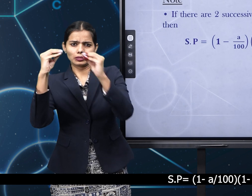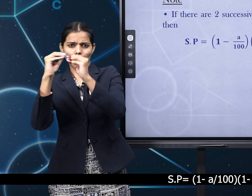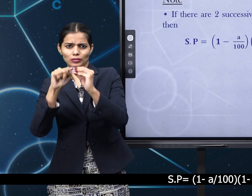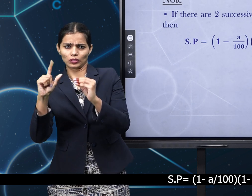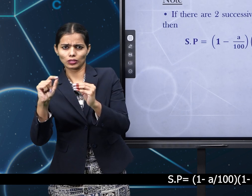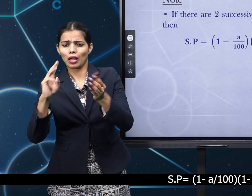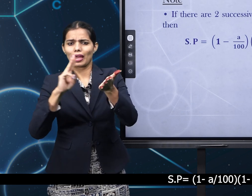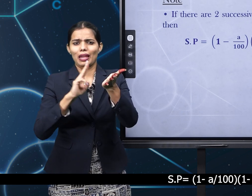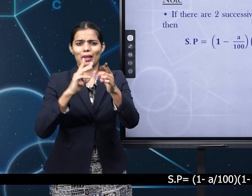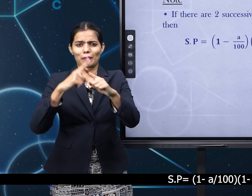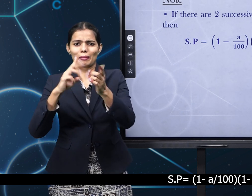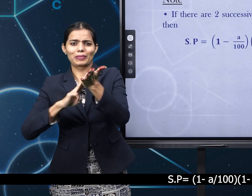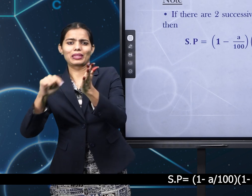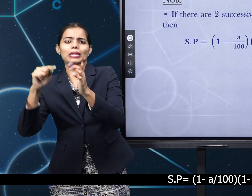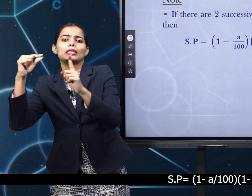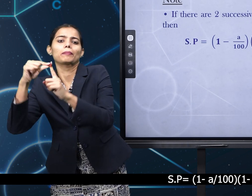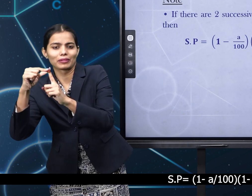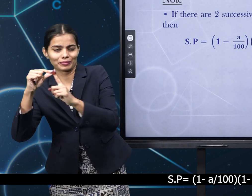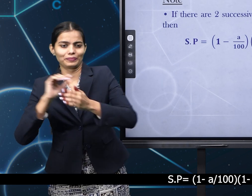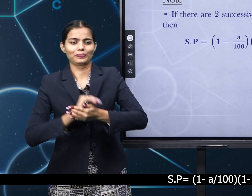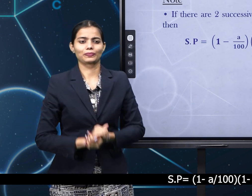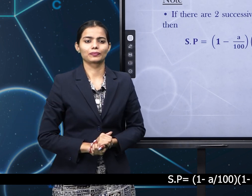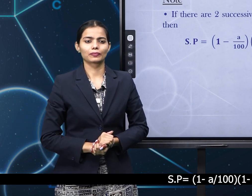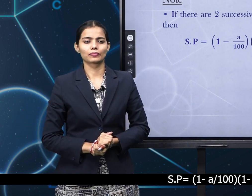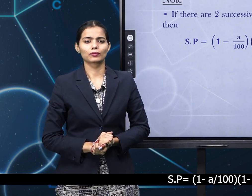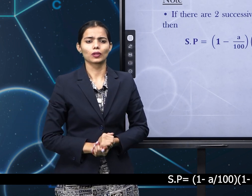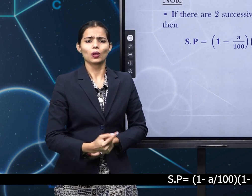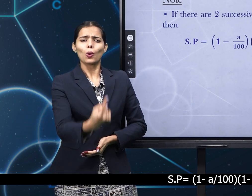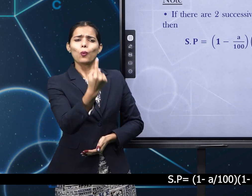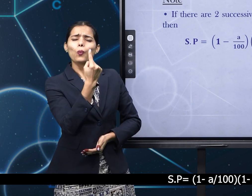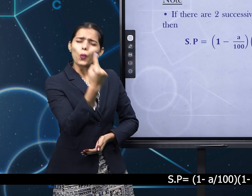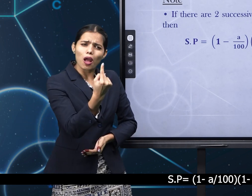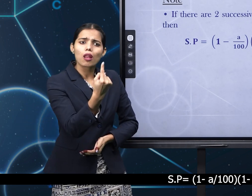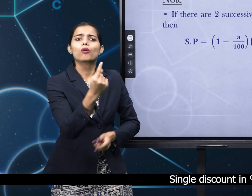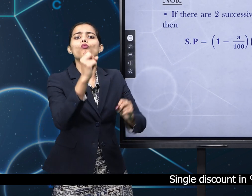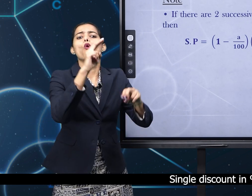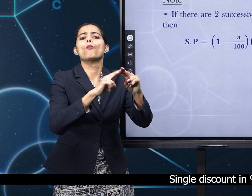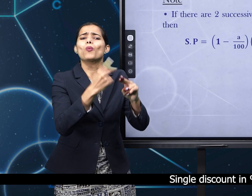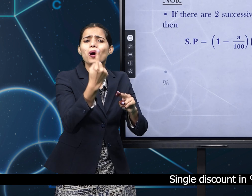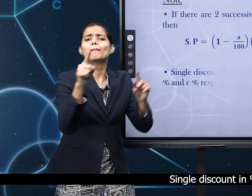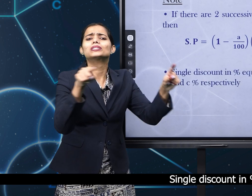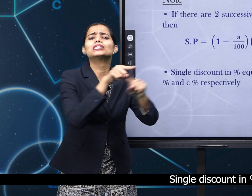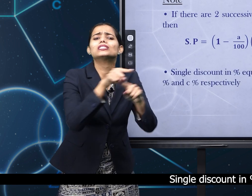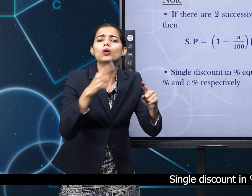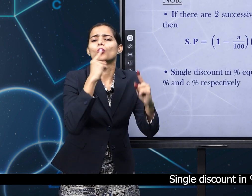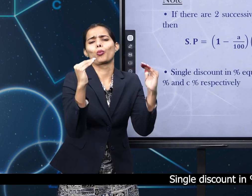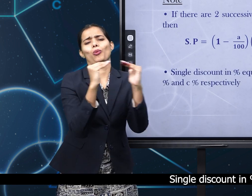1 minus B by 100 into MP. 50% Single discount in Mi is